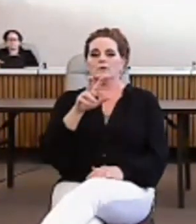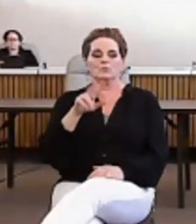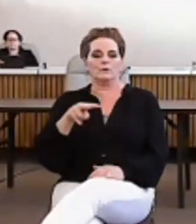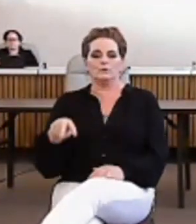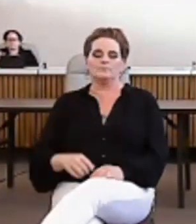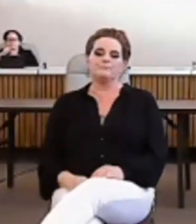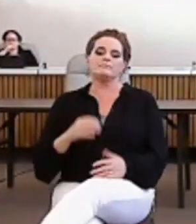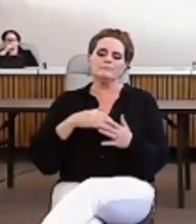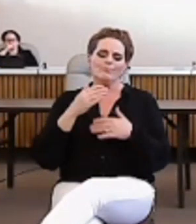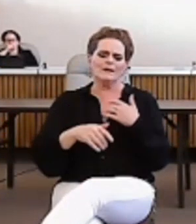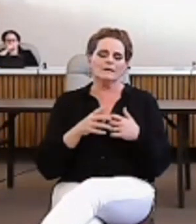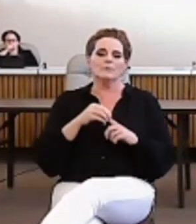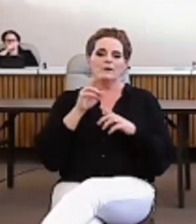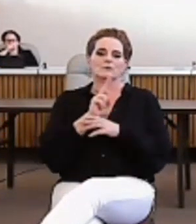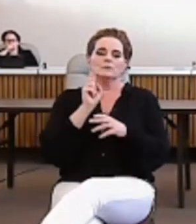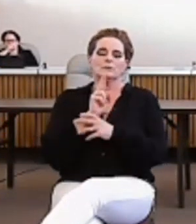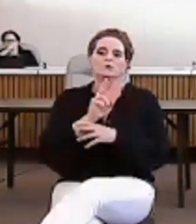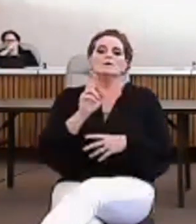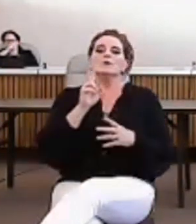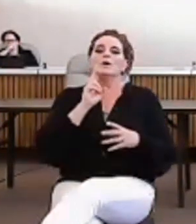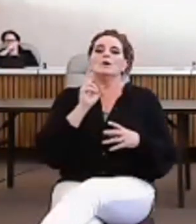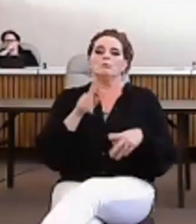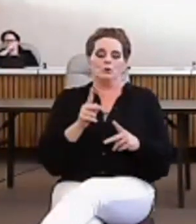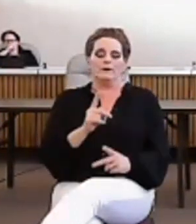Next up, we have special use permit application number